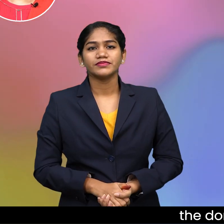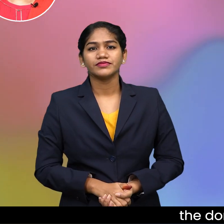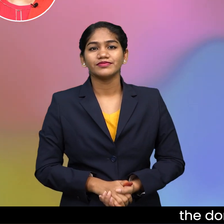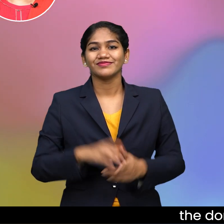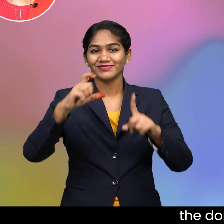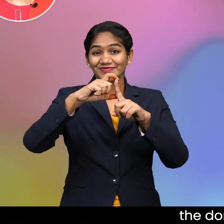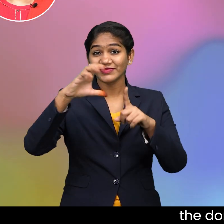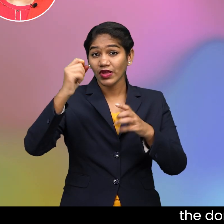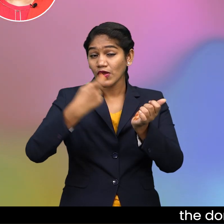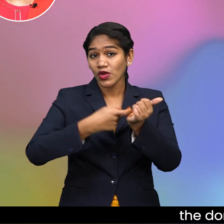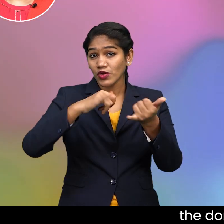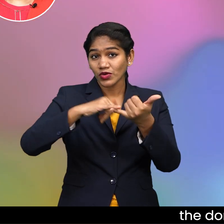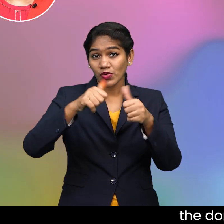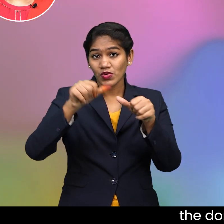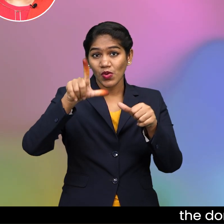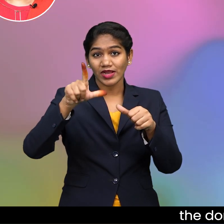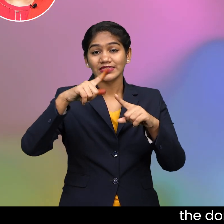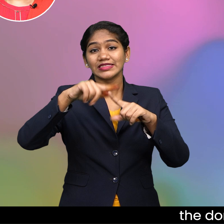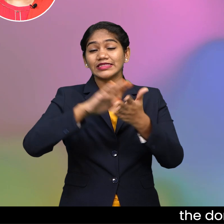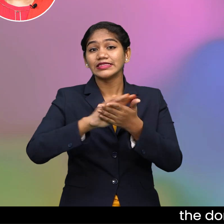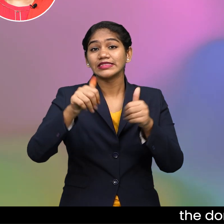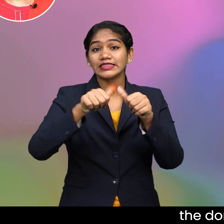the dorsal thalamus